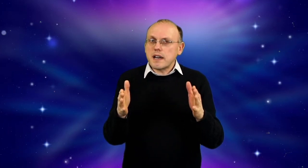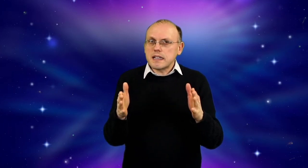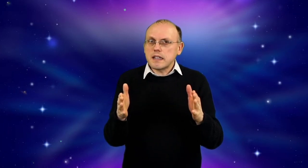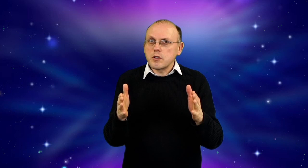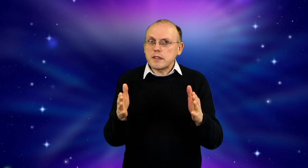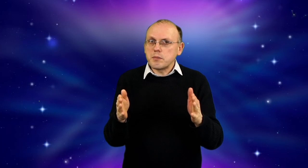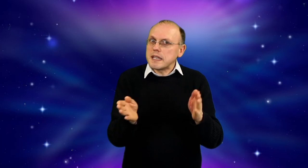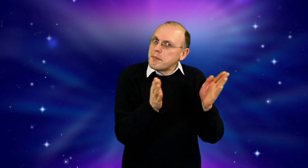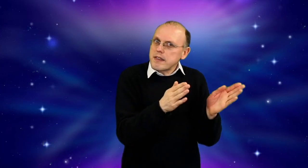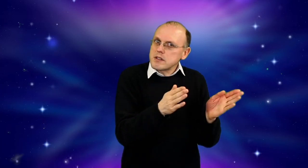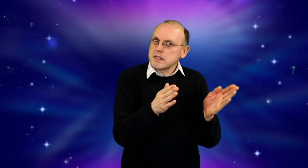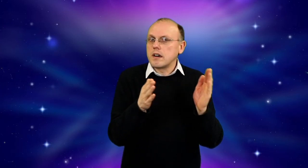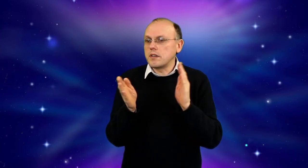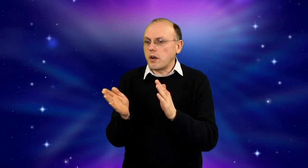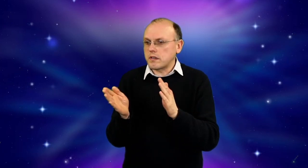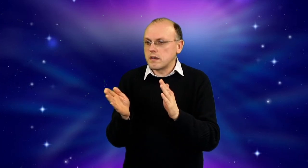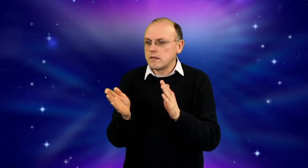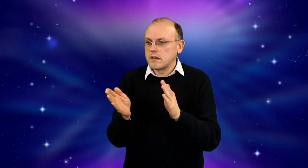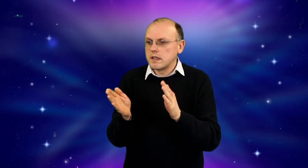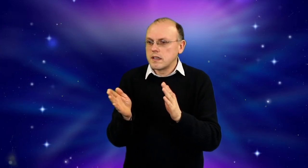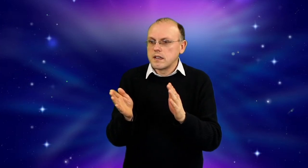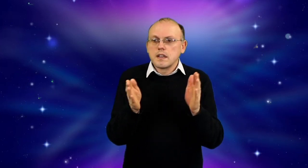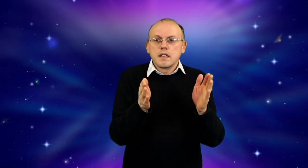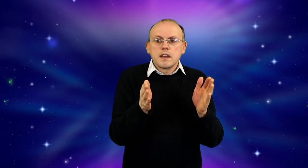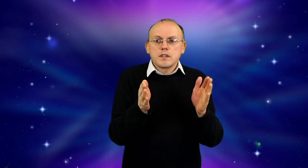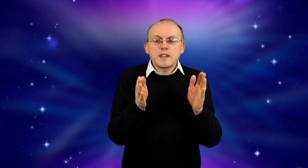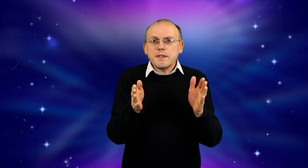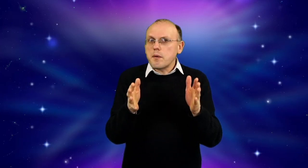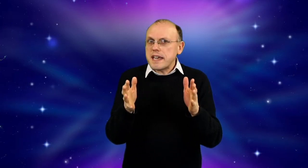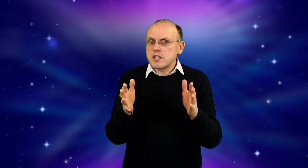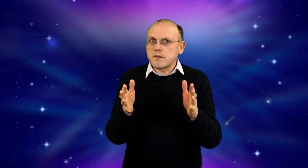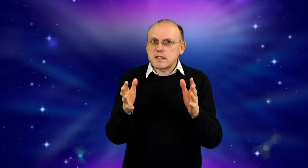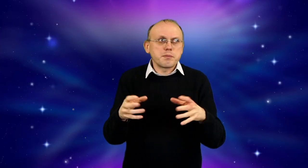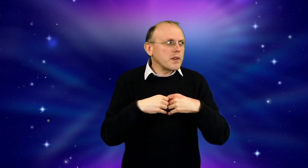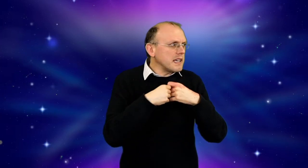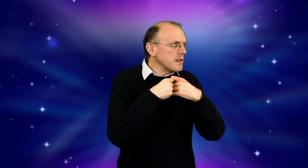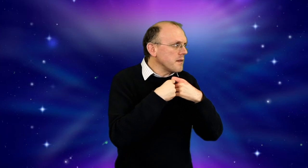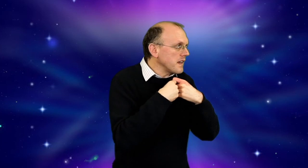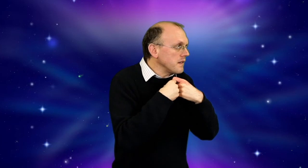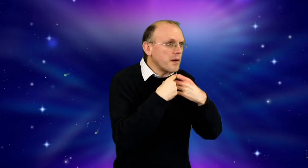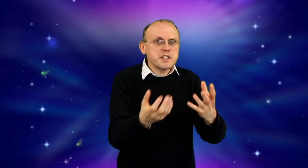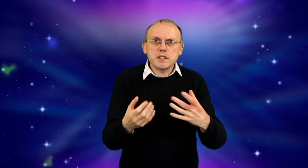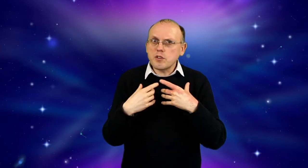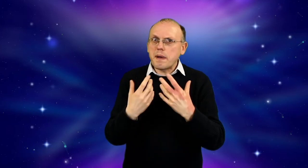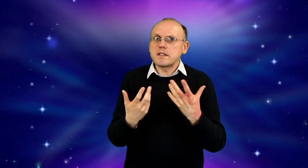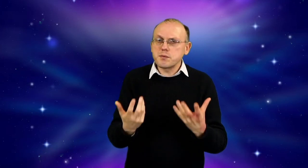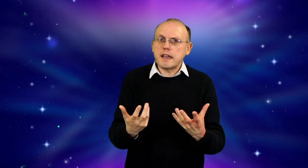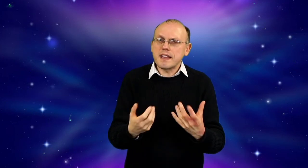likely going to be biased or not. To give information, for example, if you give information in the balanced way, then you are